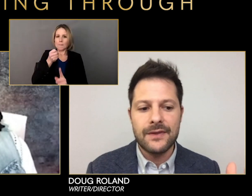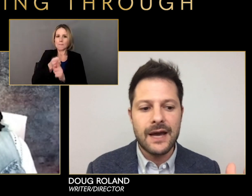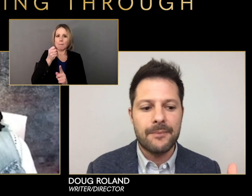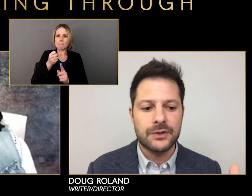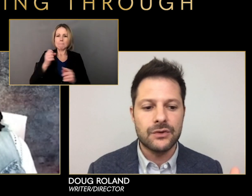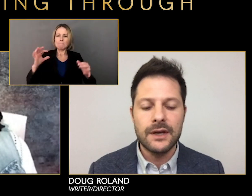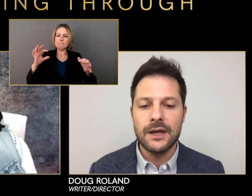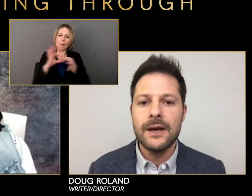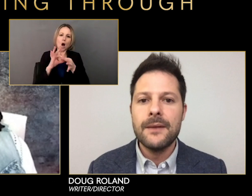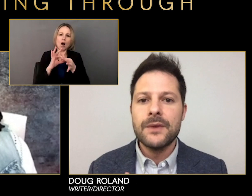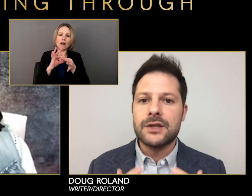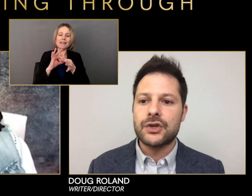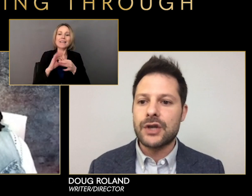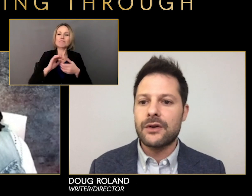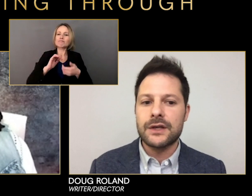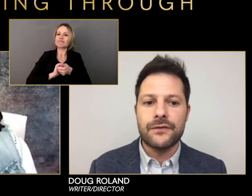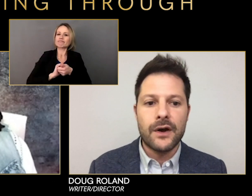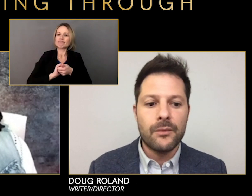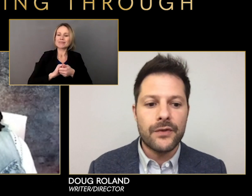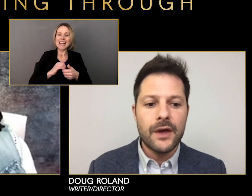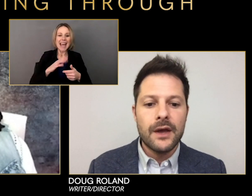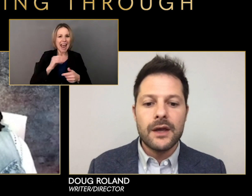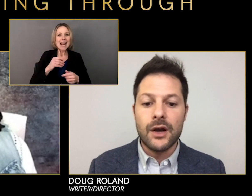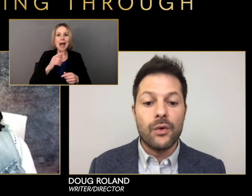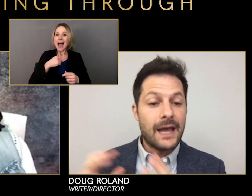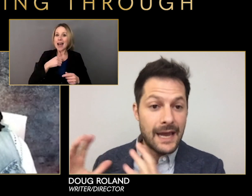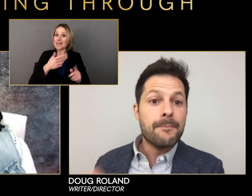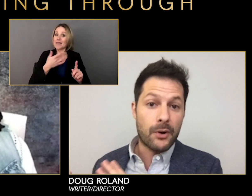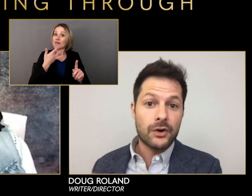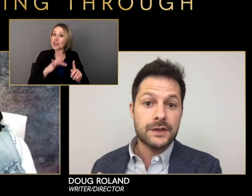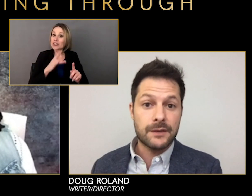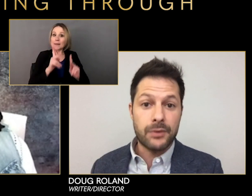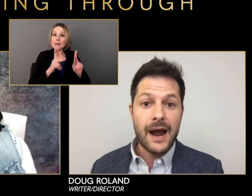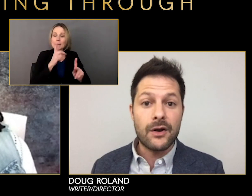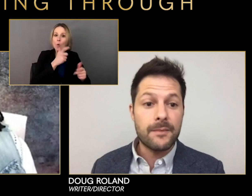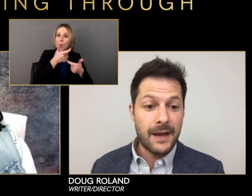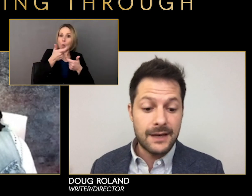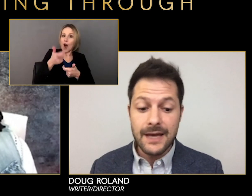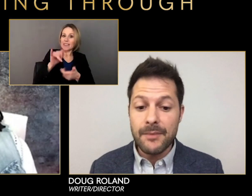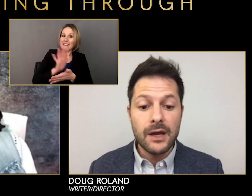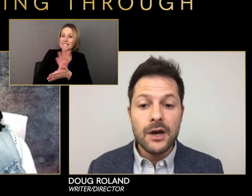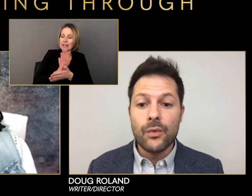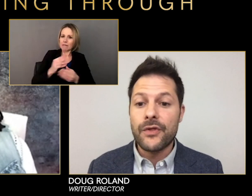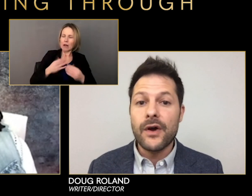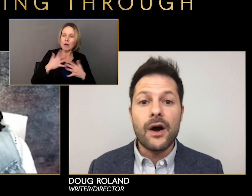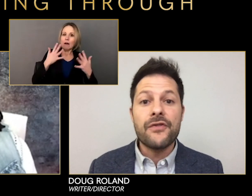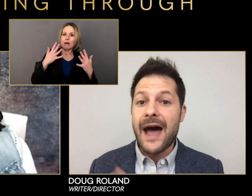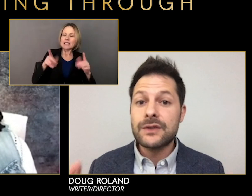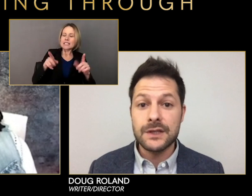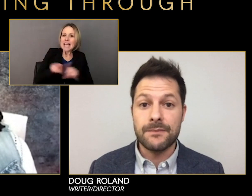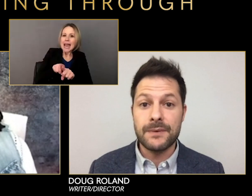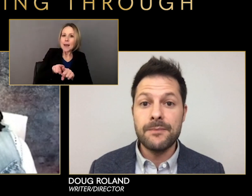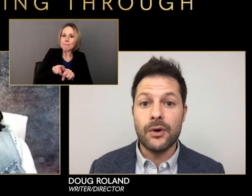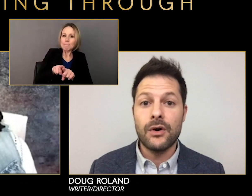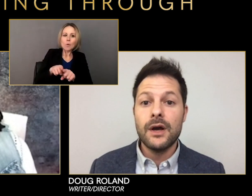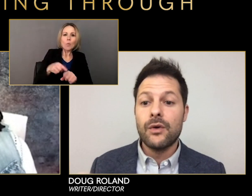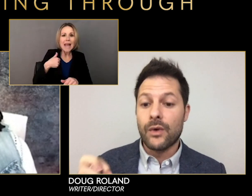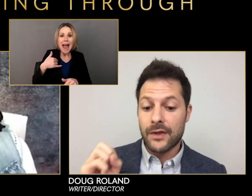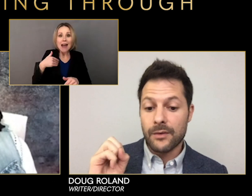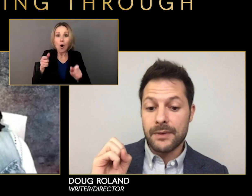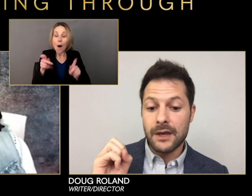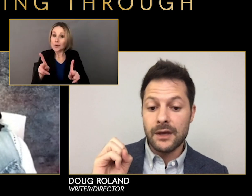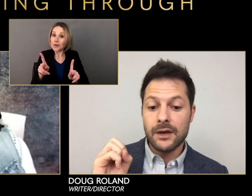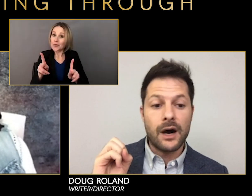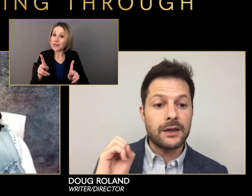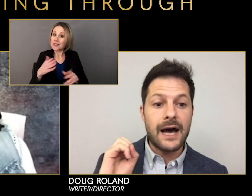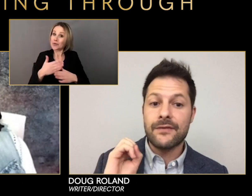fortunately have had the opportunity to share this film with, in person prior to the pandemic with thousands of people where